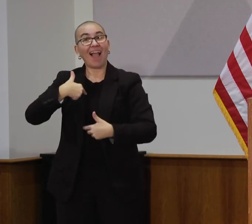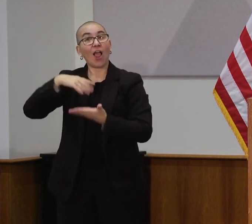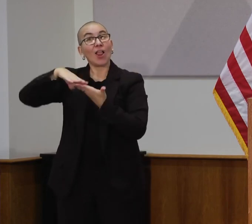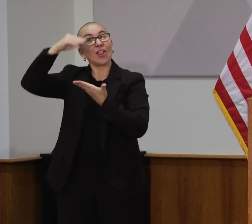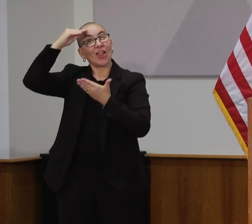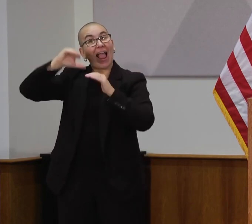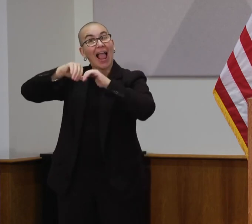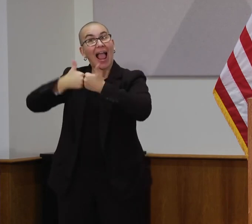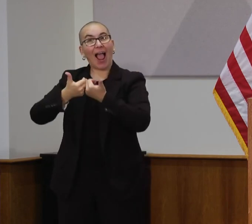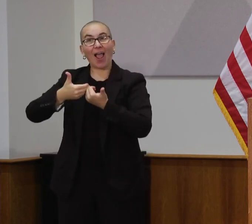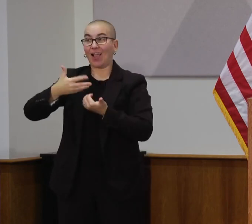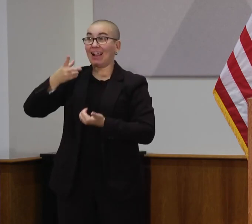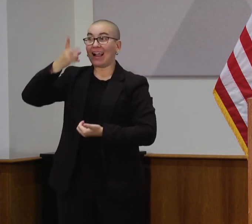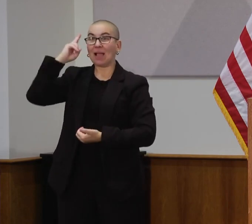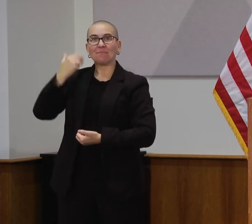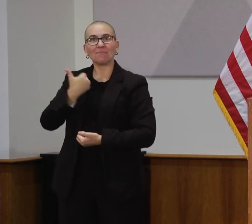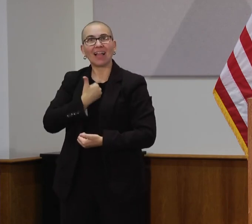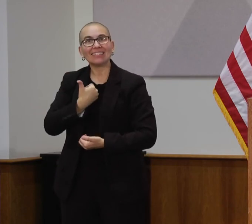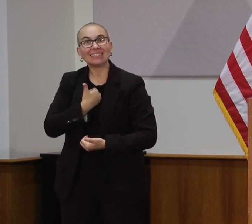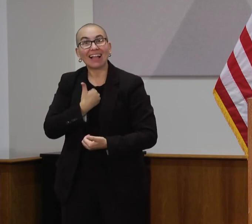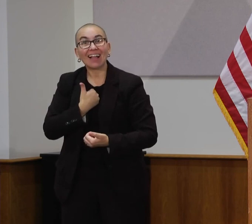YouTube, so give me feedback later.